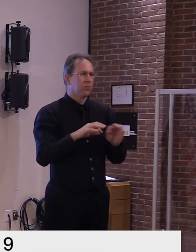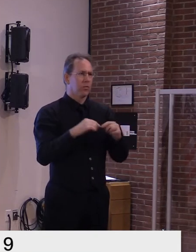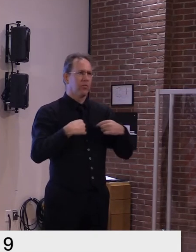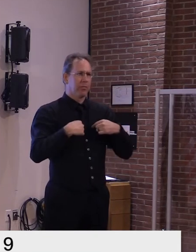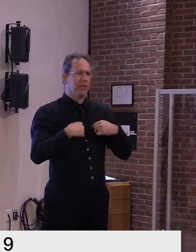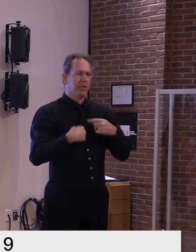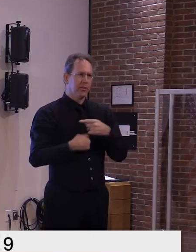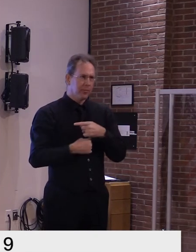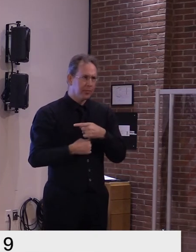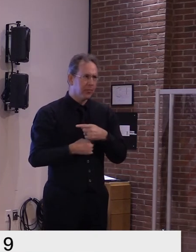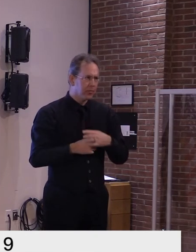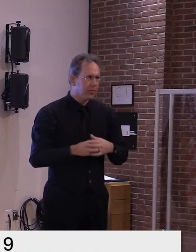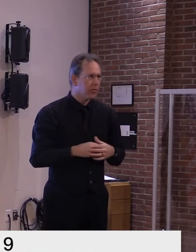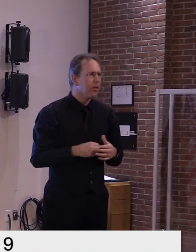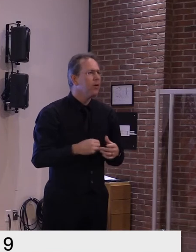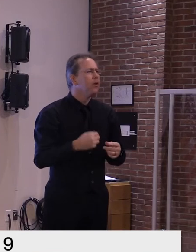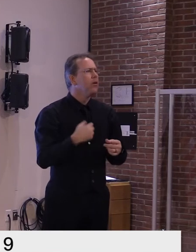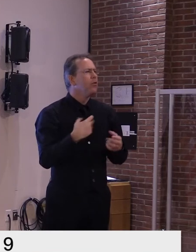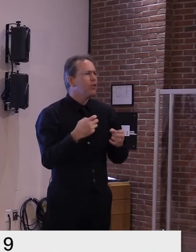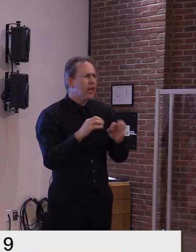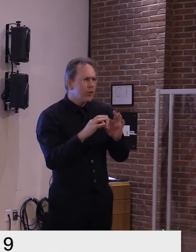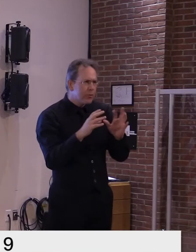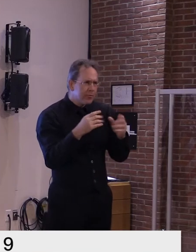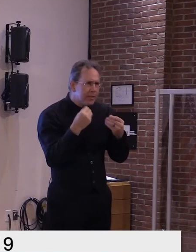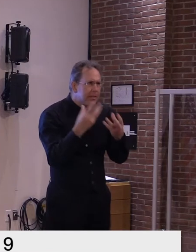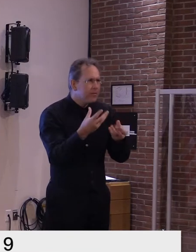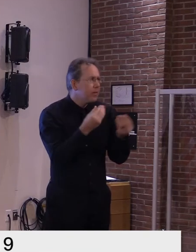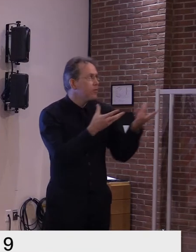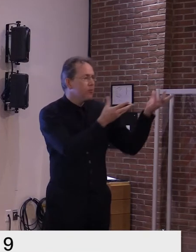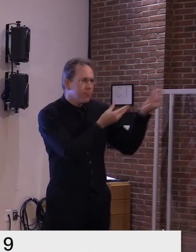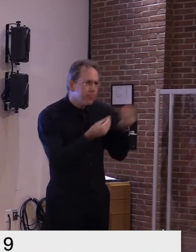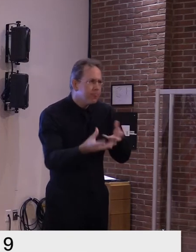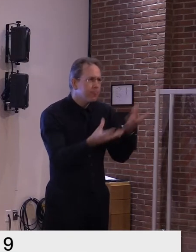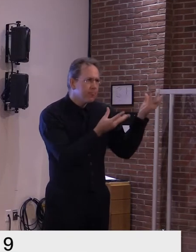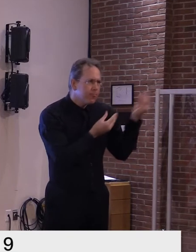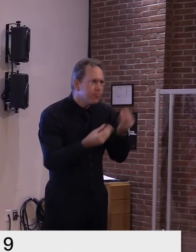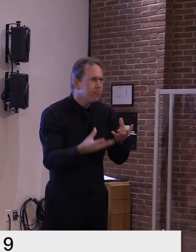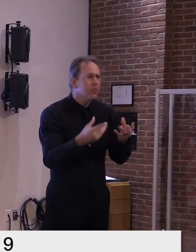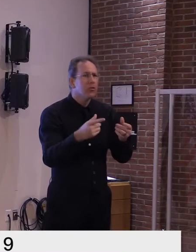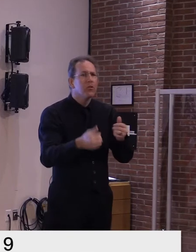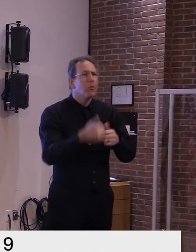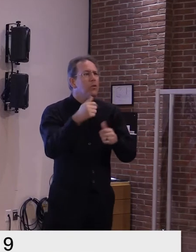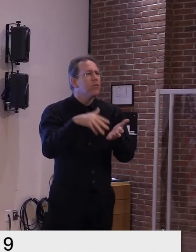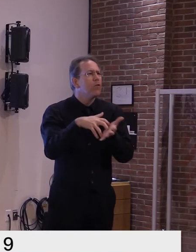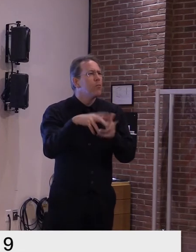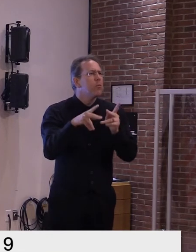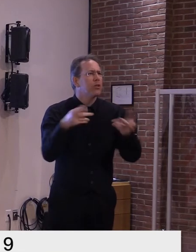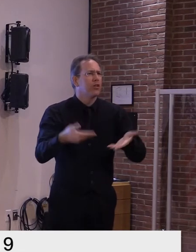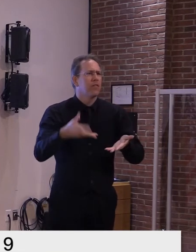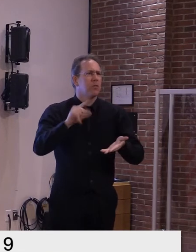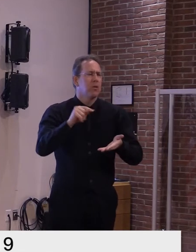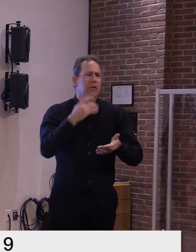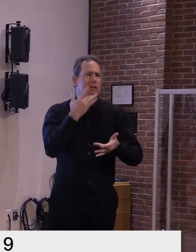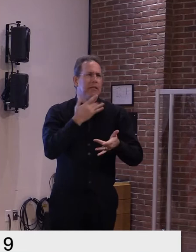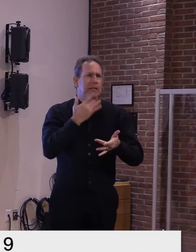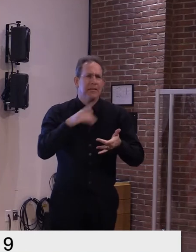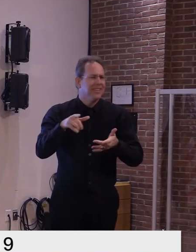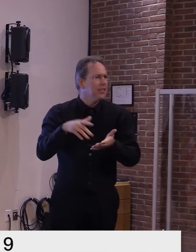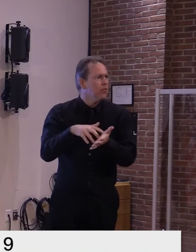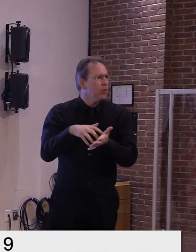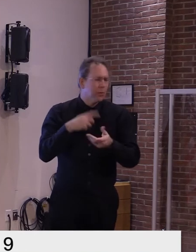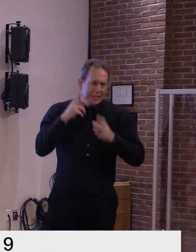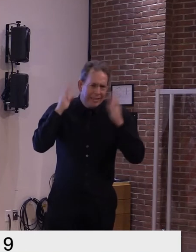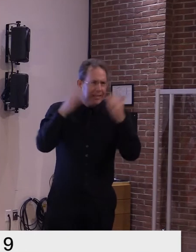we try to get those that are most vulnerable, those that are 65 and up, vaccinated as quick as